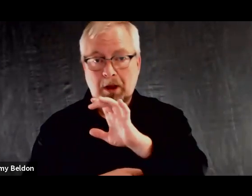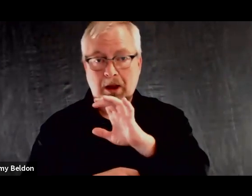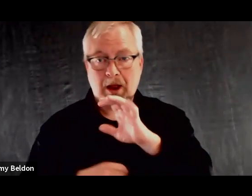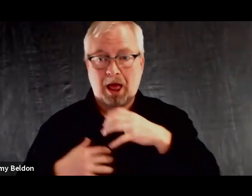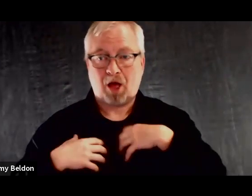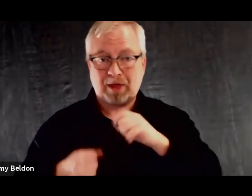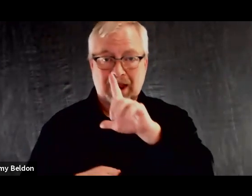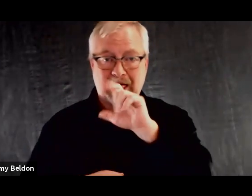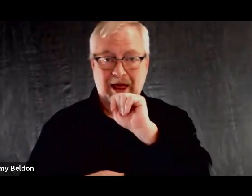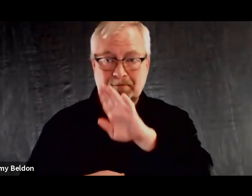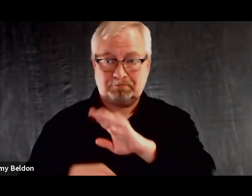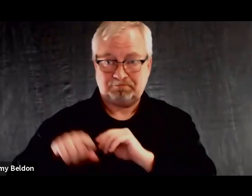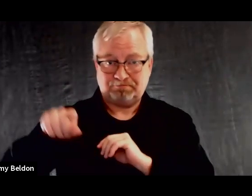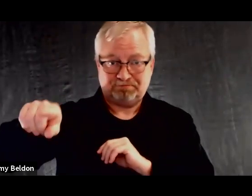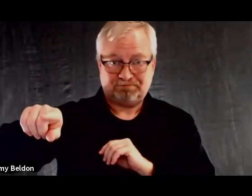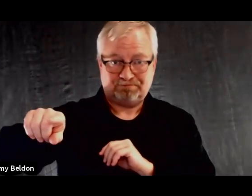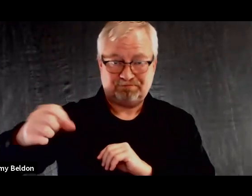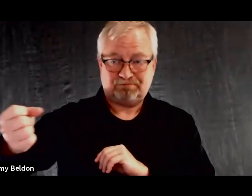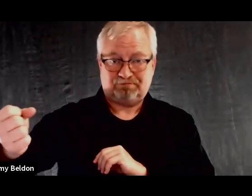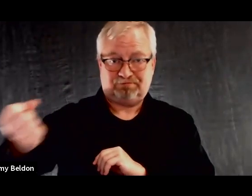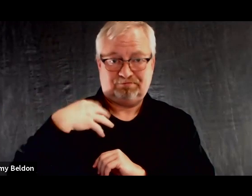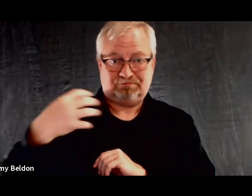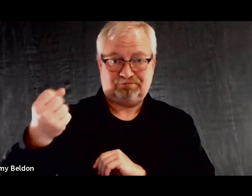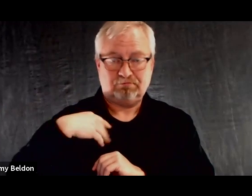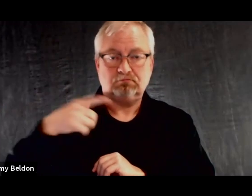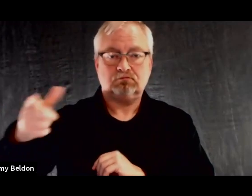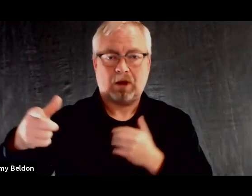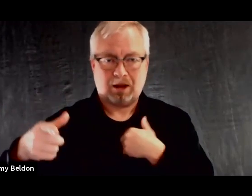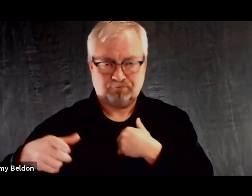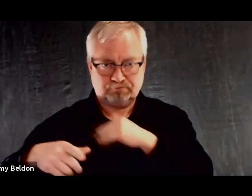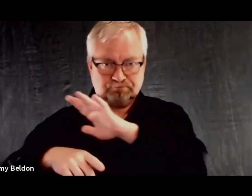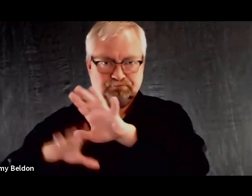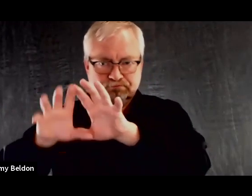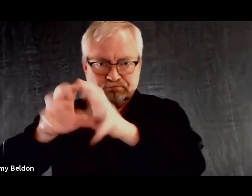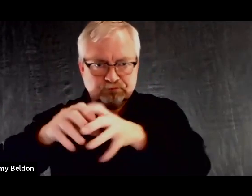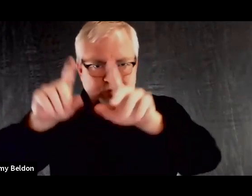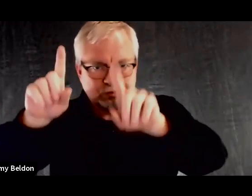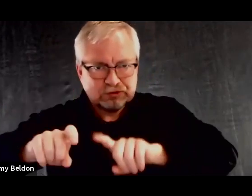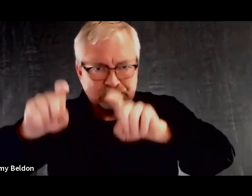congregate living situations, and we are seeing a much higher positivity.